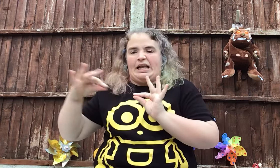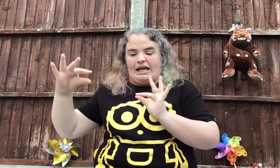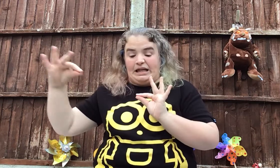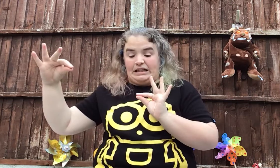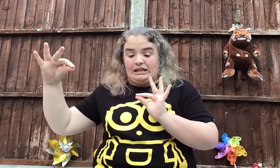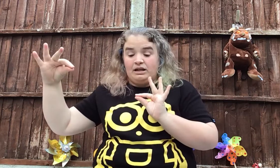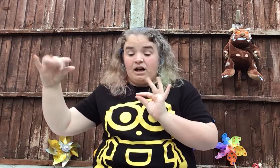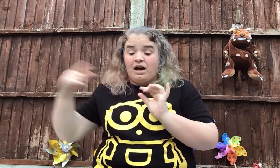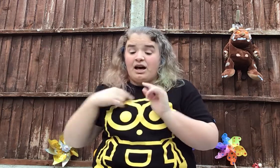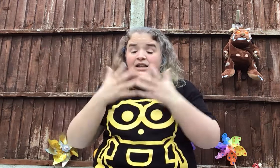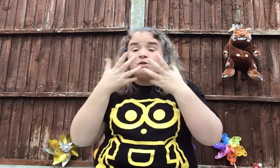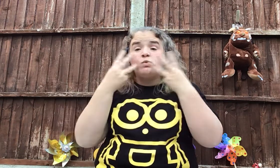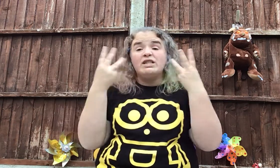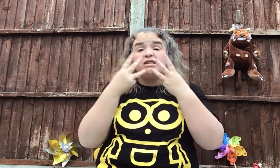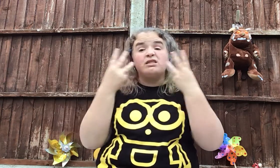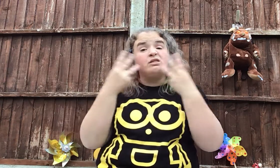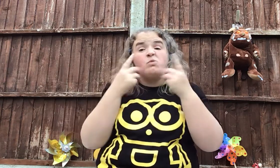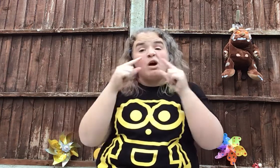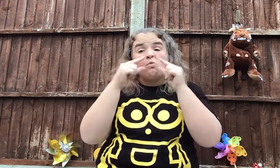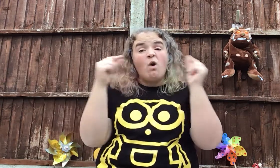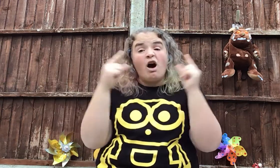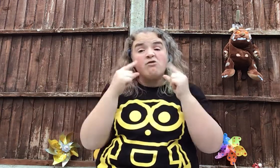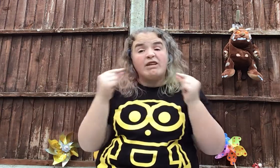scaly. And his whiskers weren't wiry.